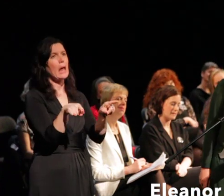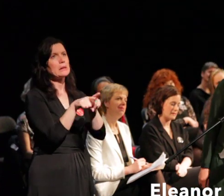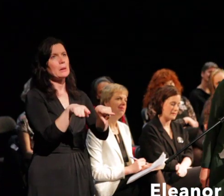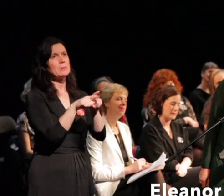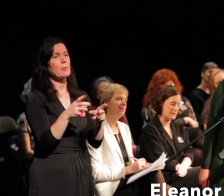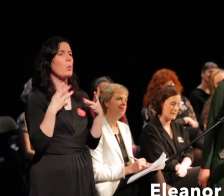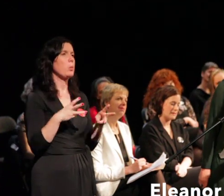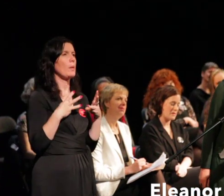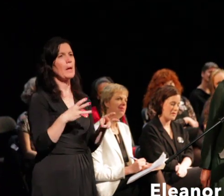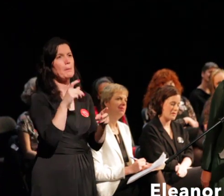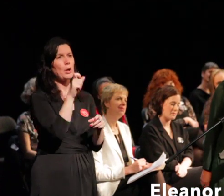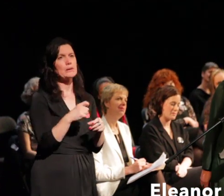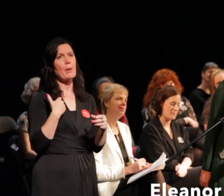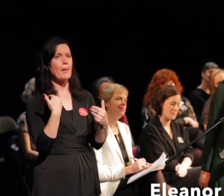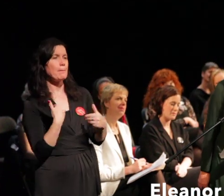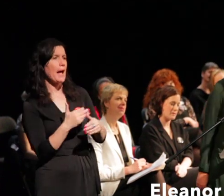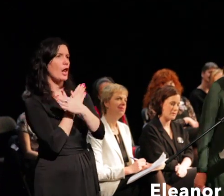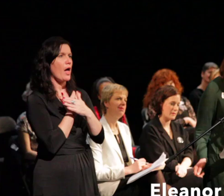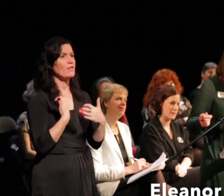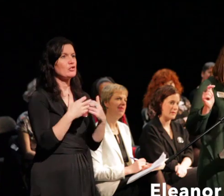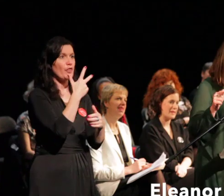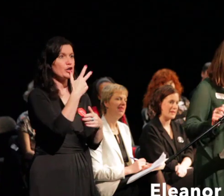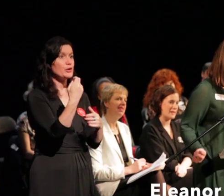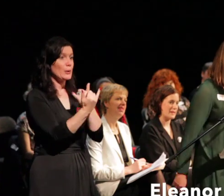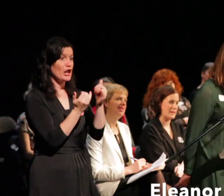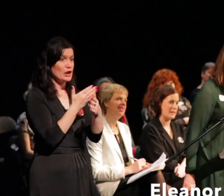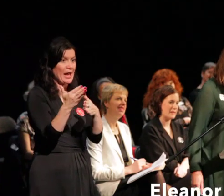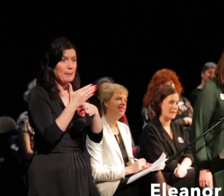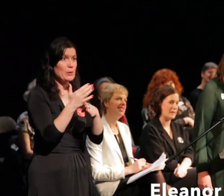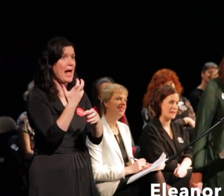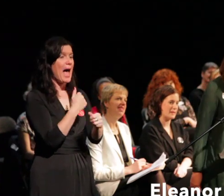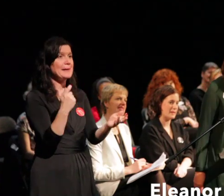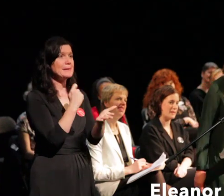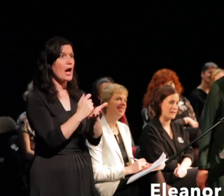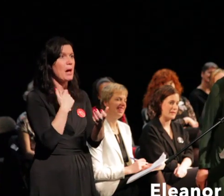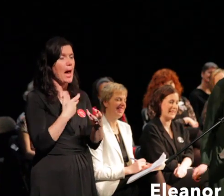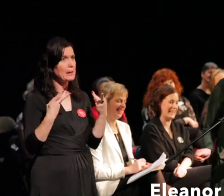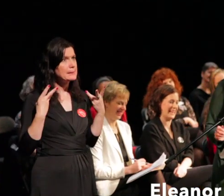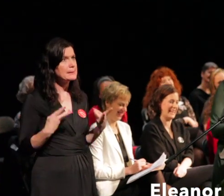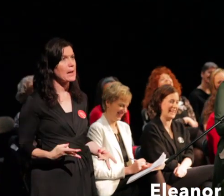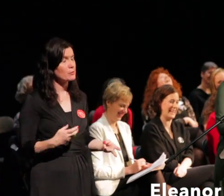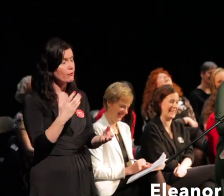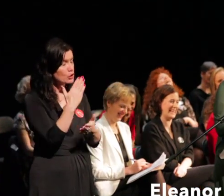male protagonist. 32 years in between. Any wonder I'm desperate for some sleep?